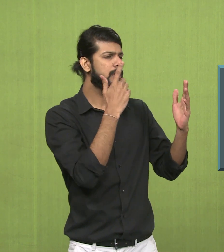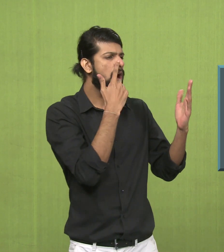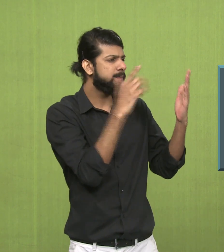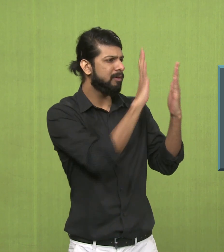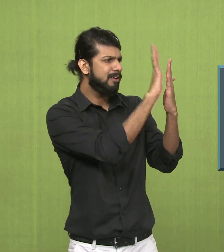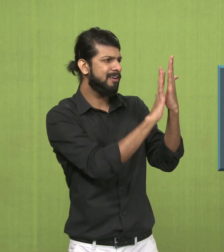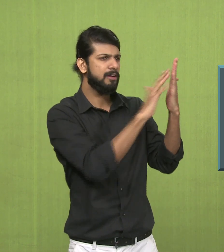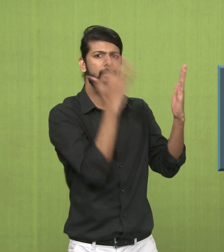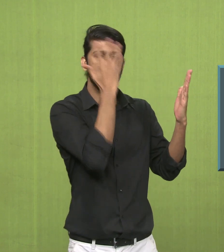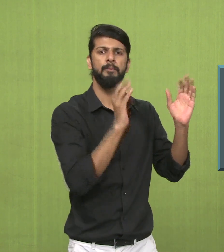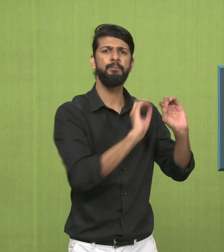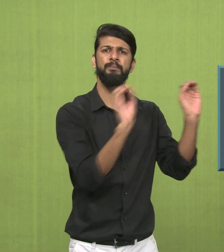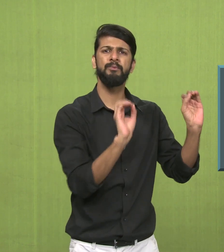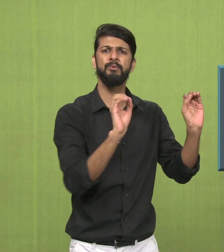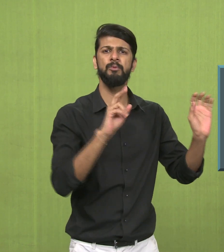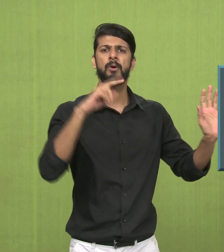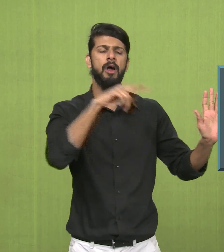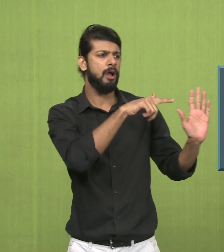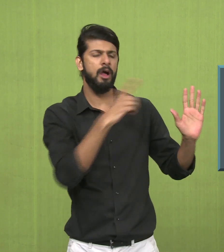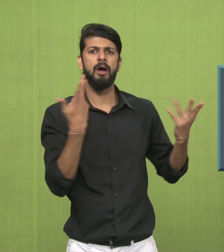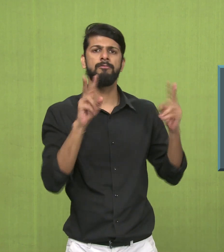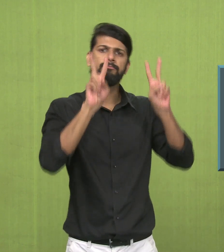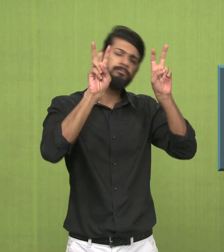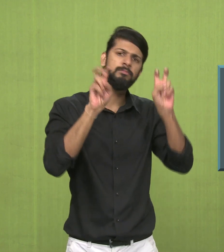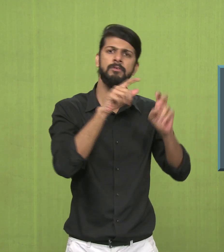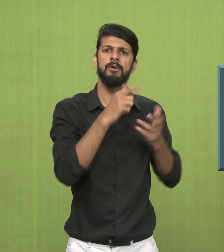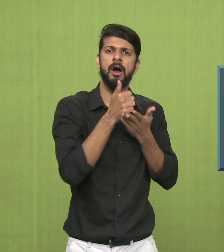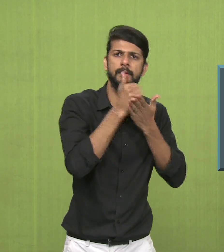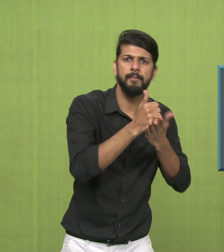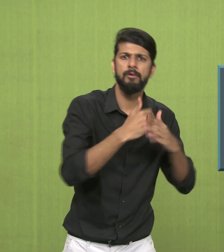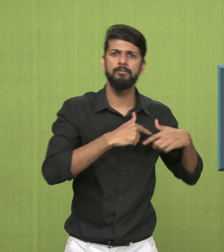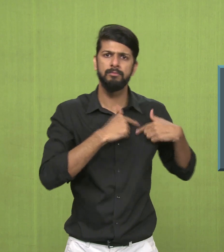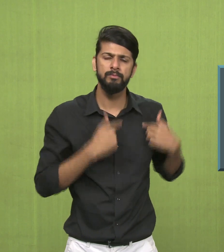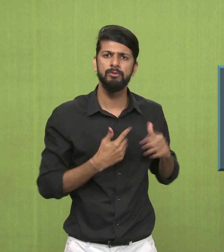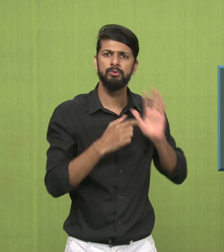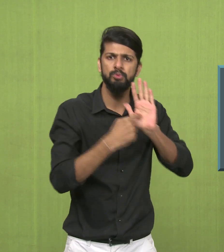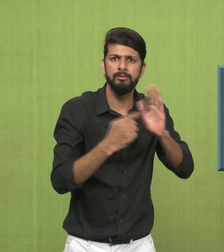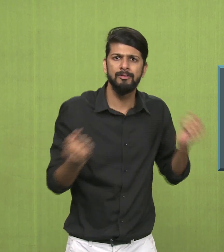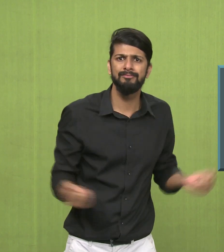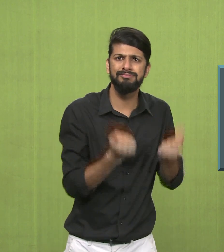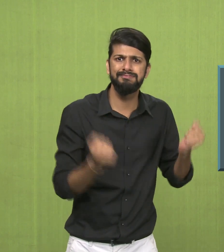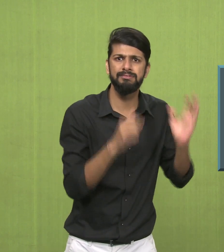to explore the image of motherhood, because it is a faceless figure, and the